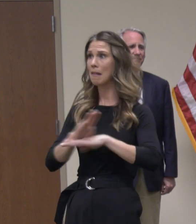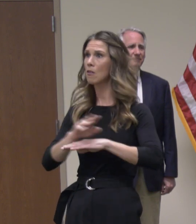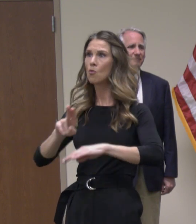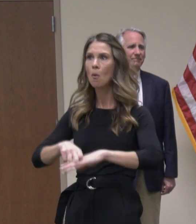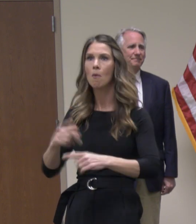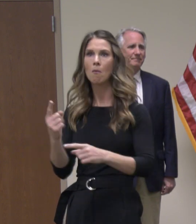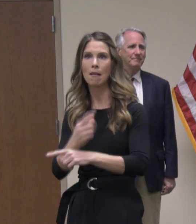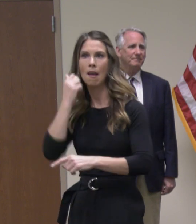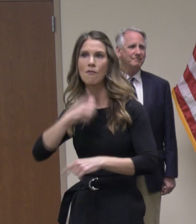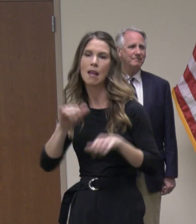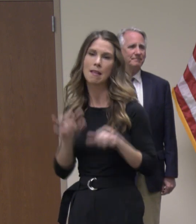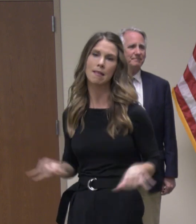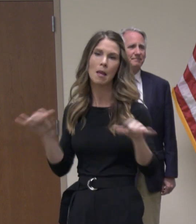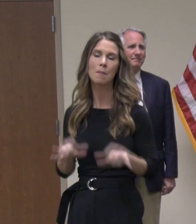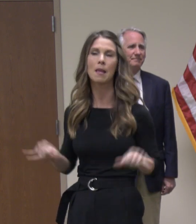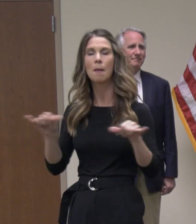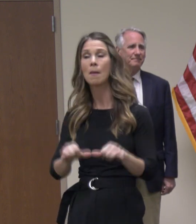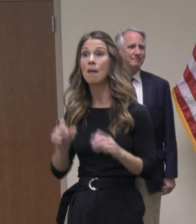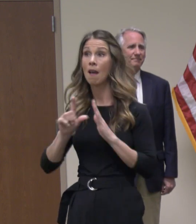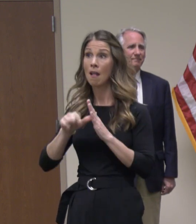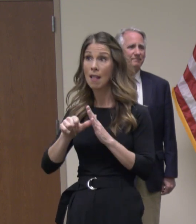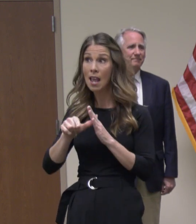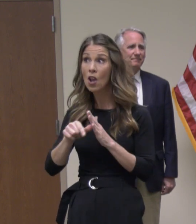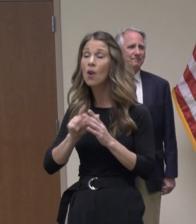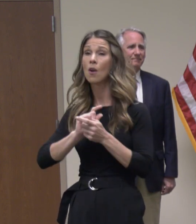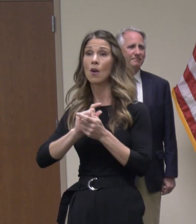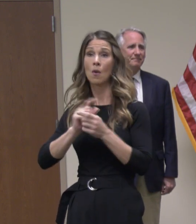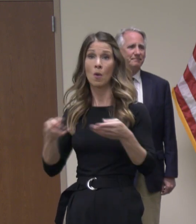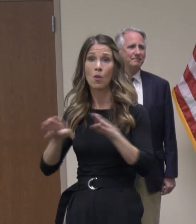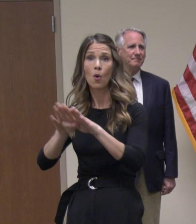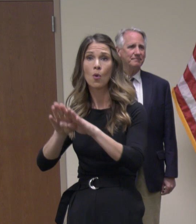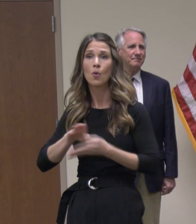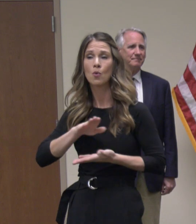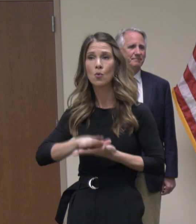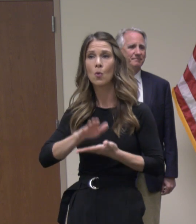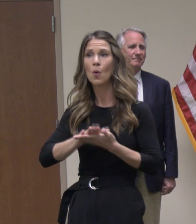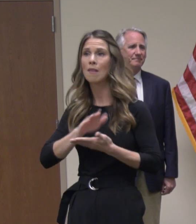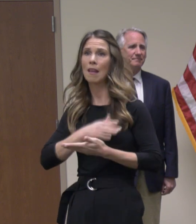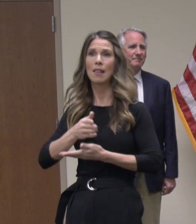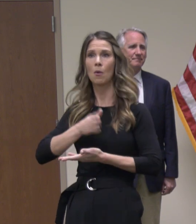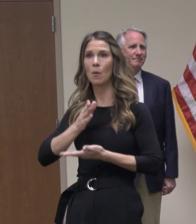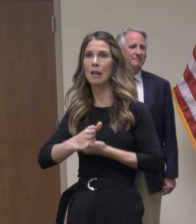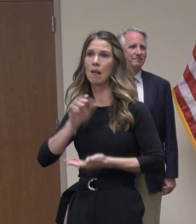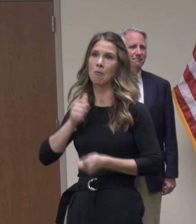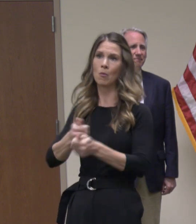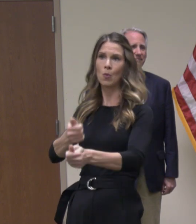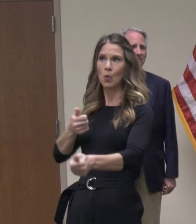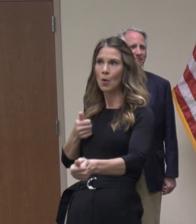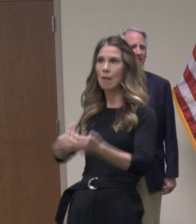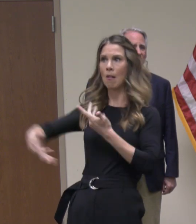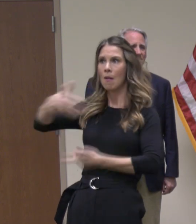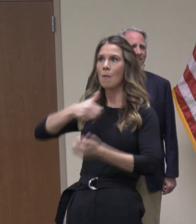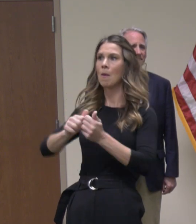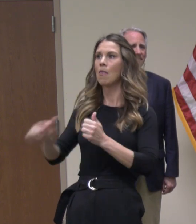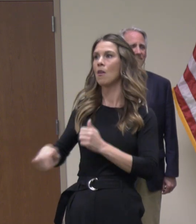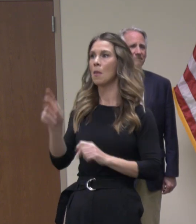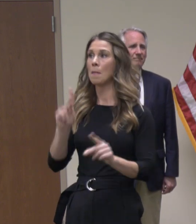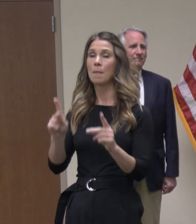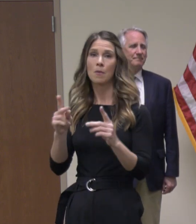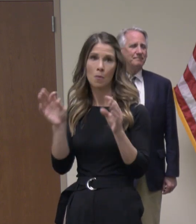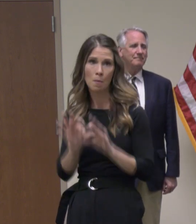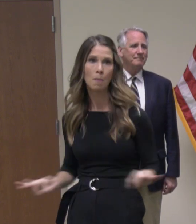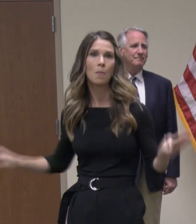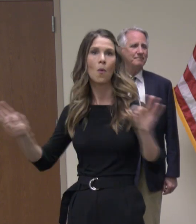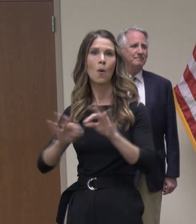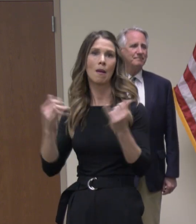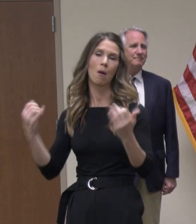from home, canceling large events, and limiting our social interactions. I want to state up front, there